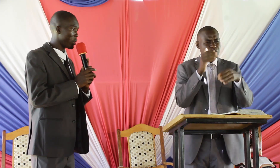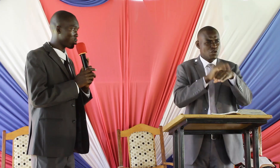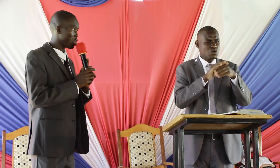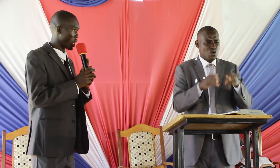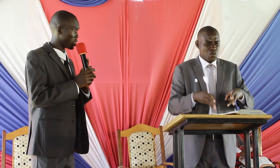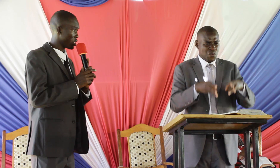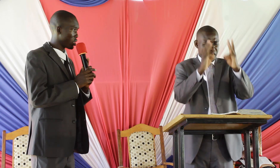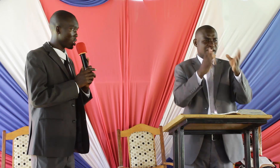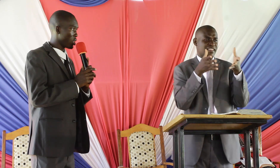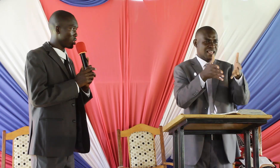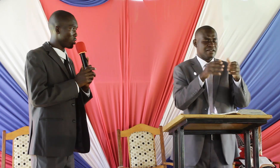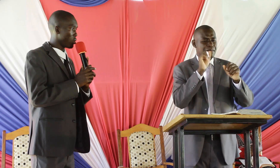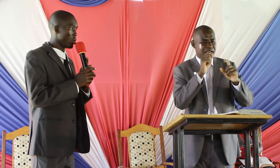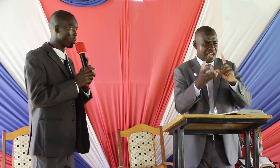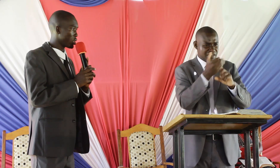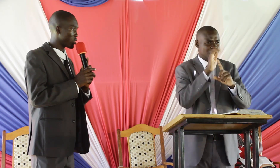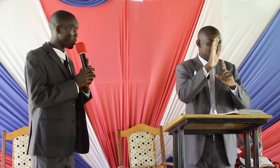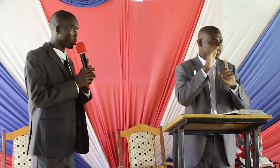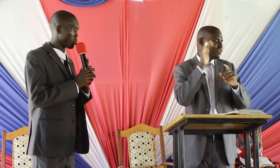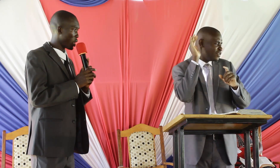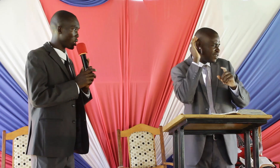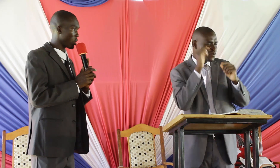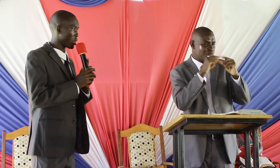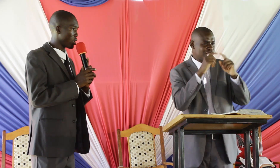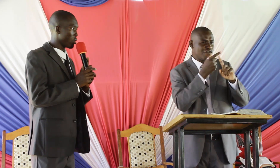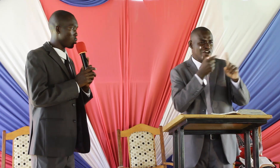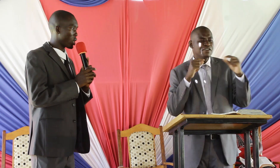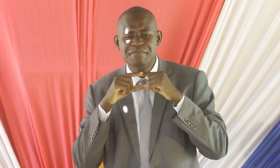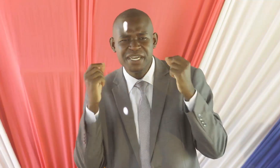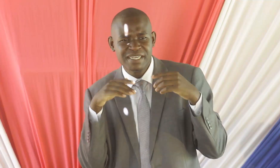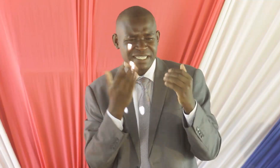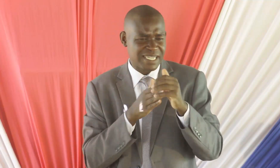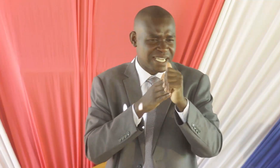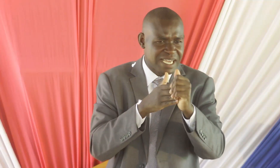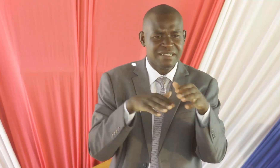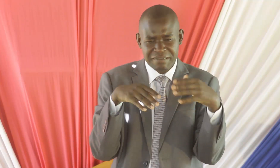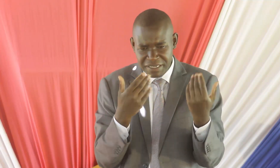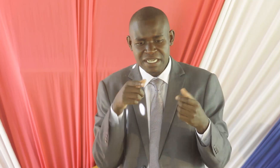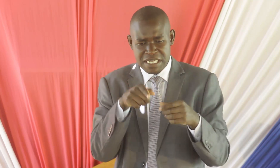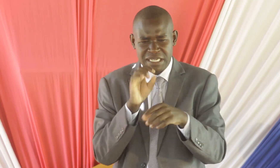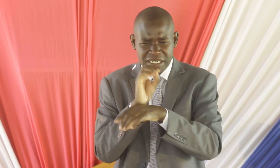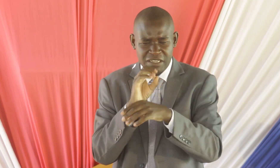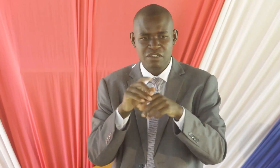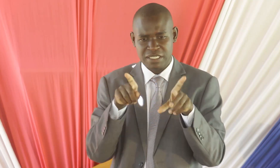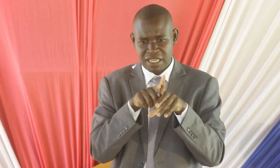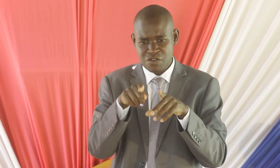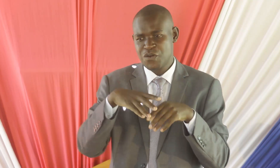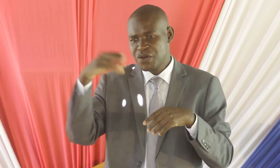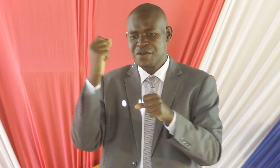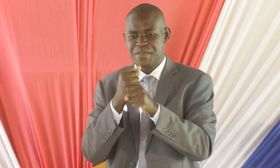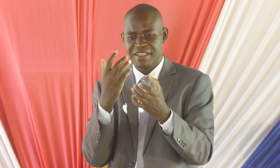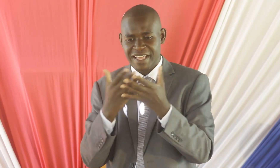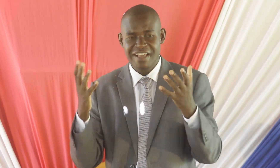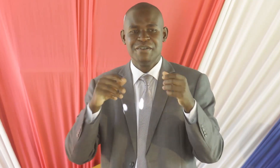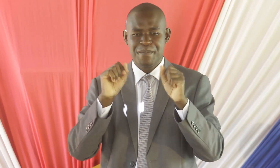we are coming to church, not in the same good way. We come to hear from pastor,